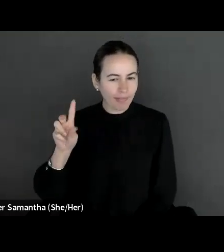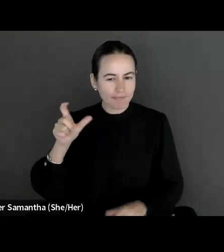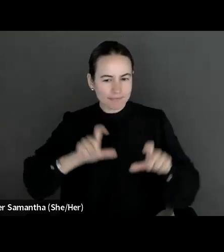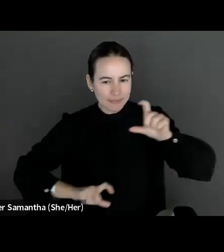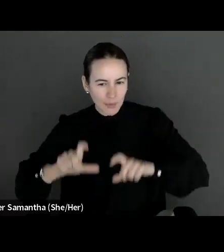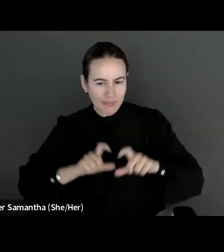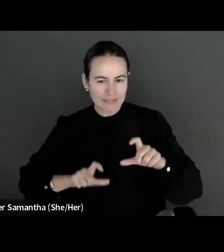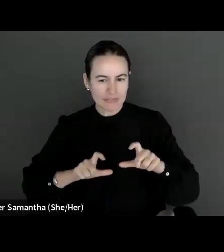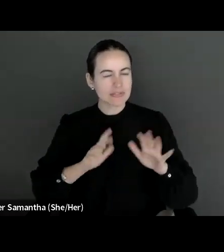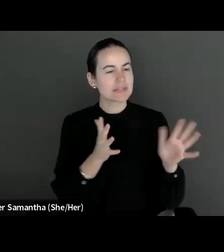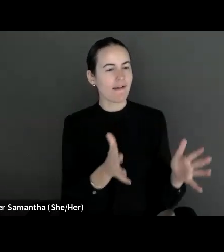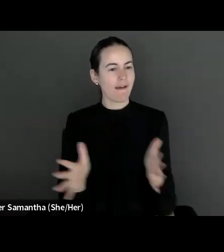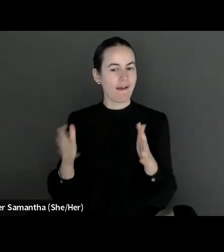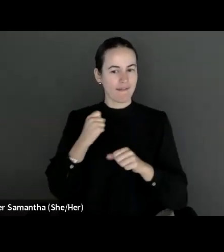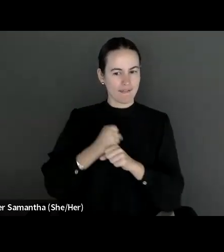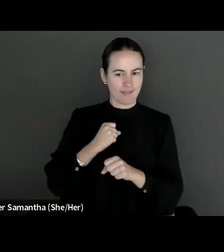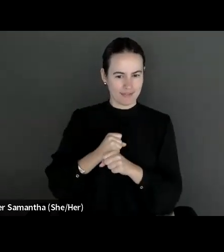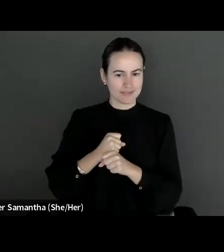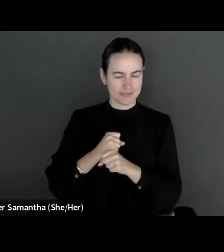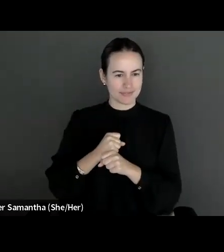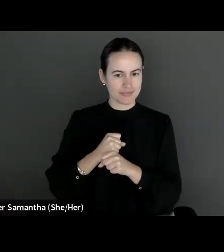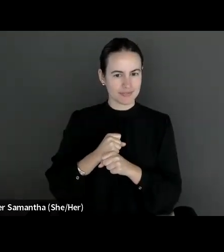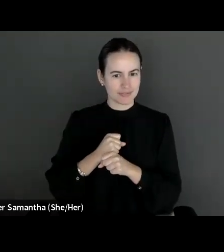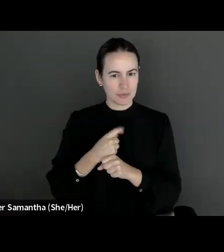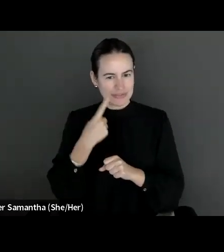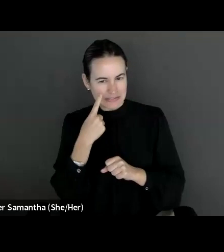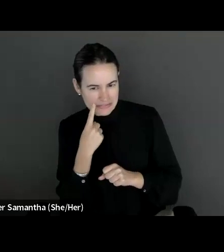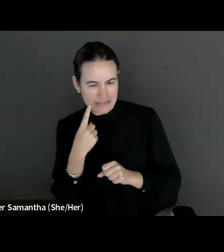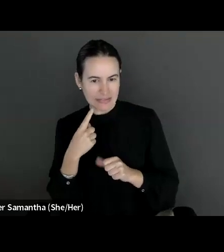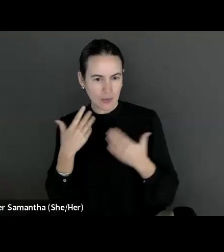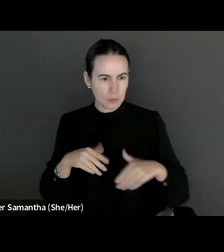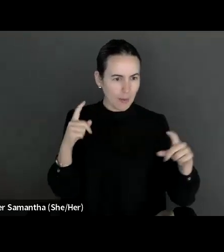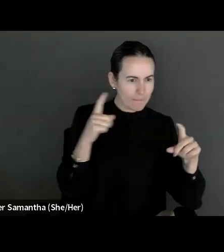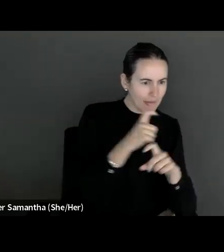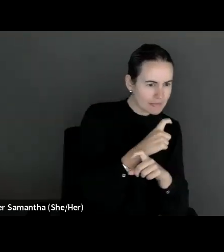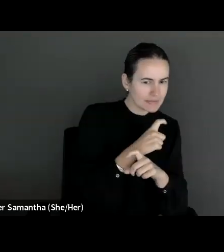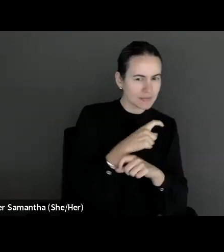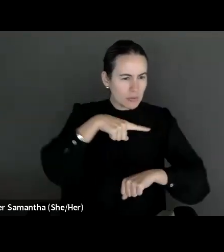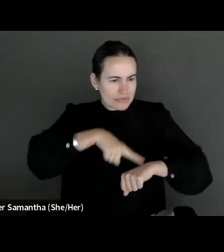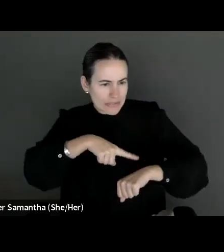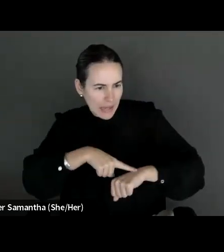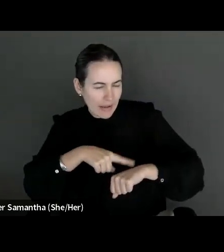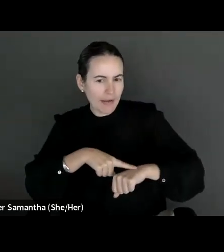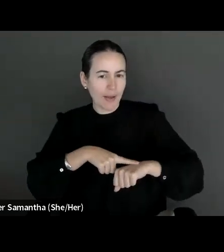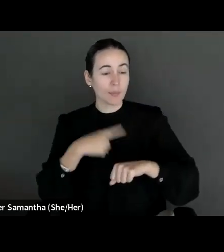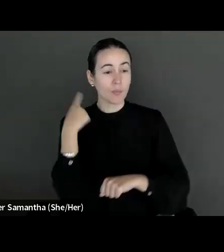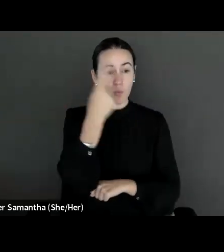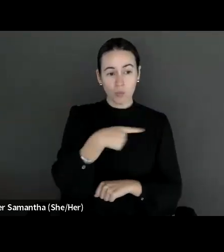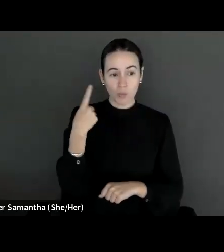that were manipulated by complexity and planning time. That meaning participants had